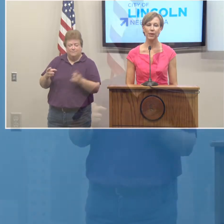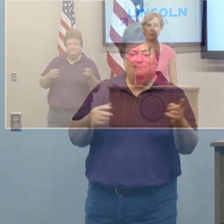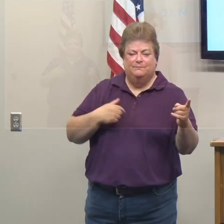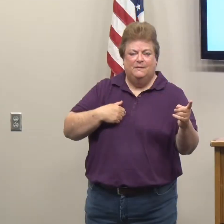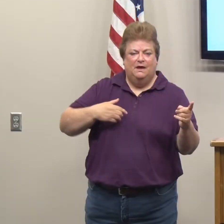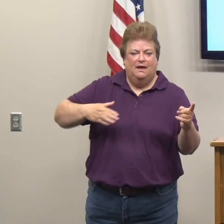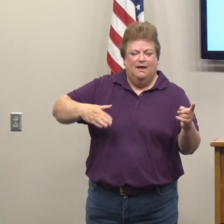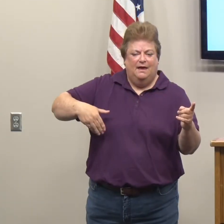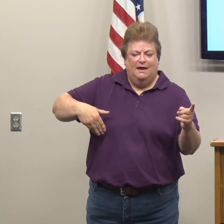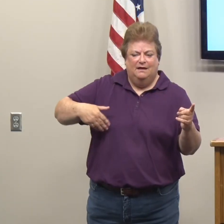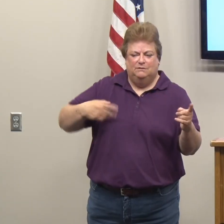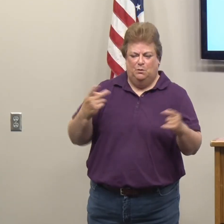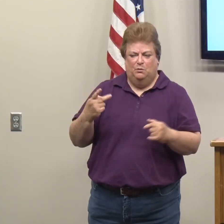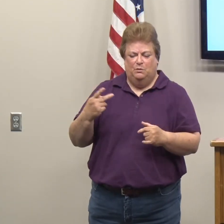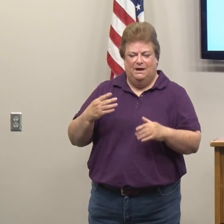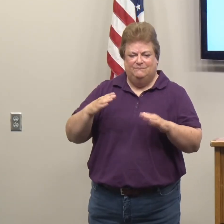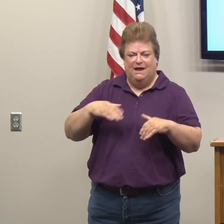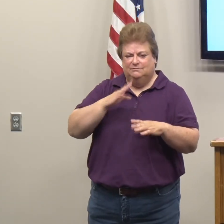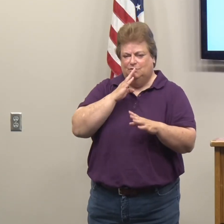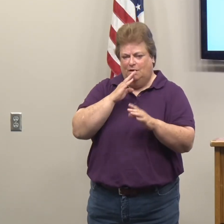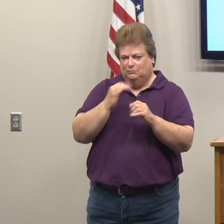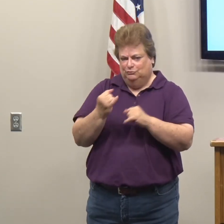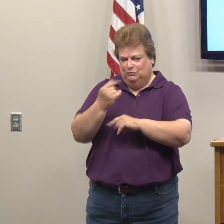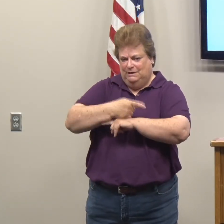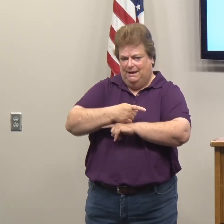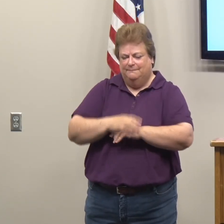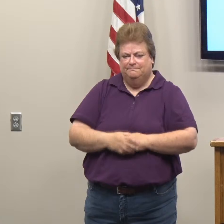I have not. We haven't spoken today.